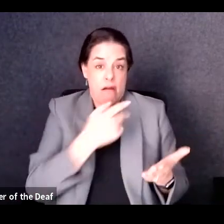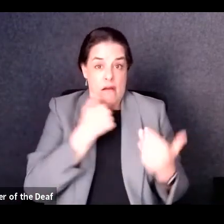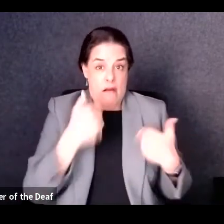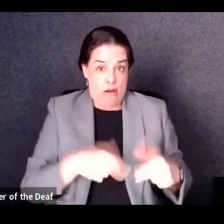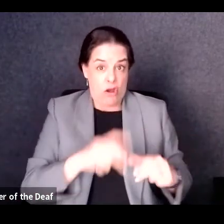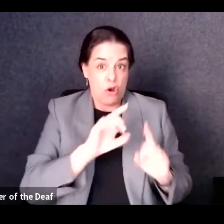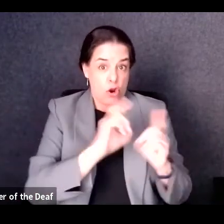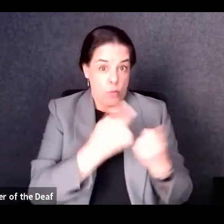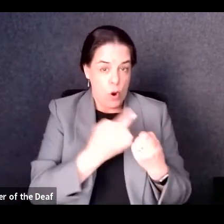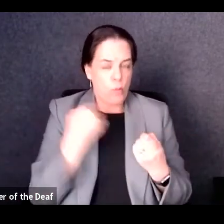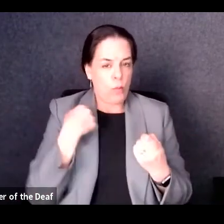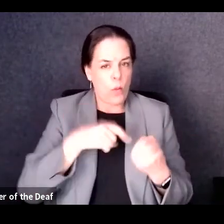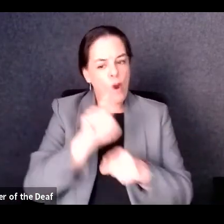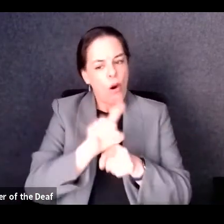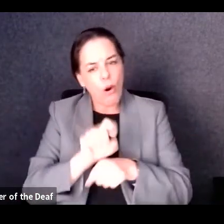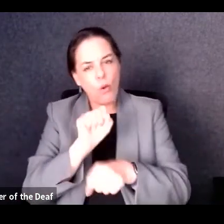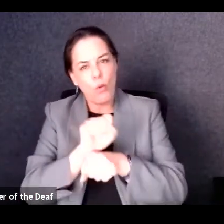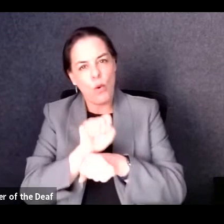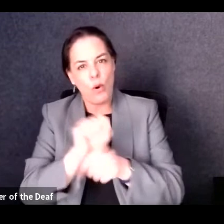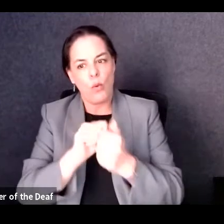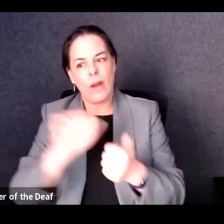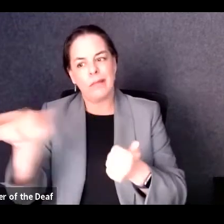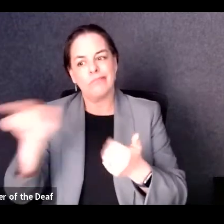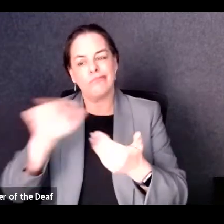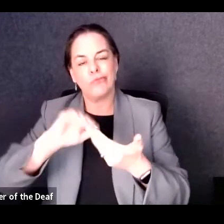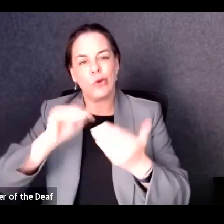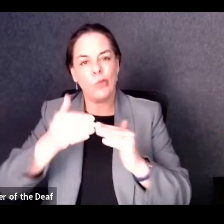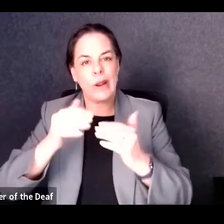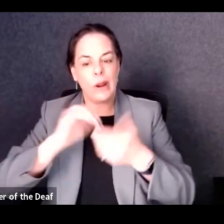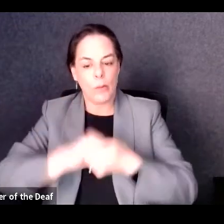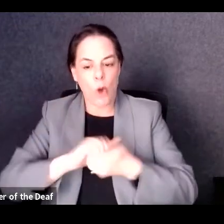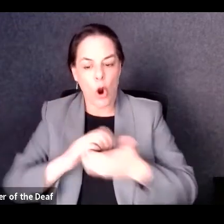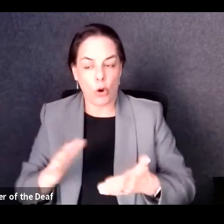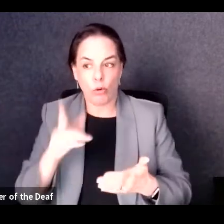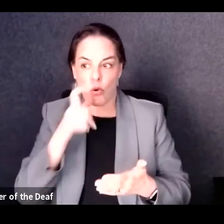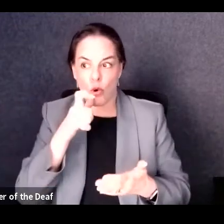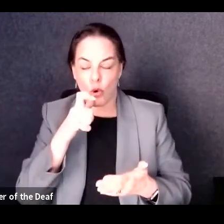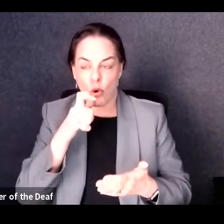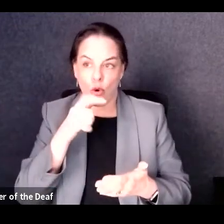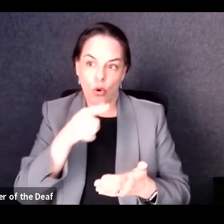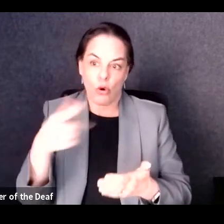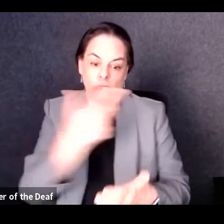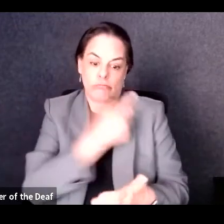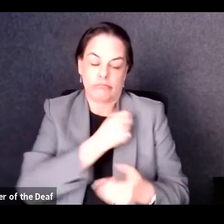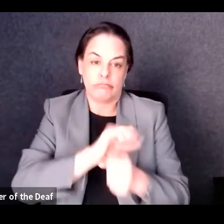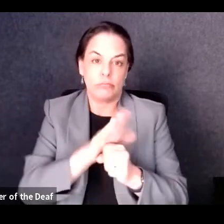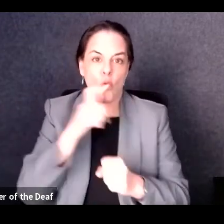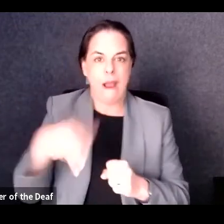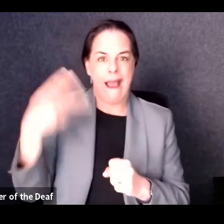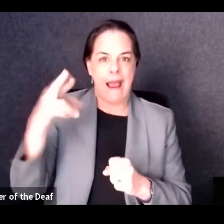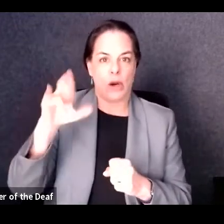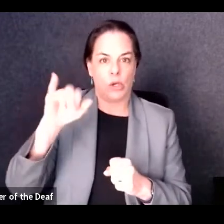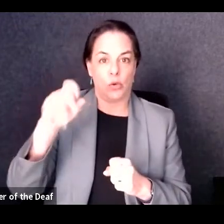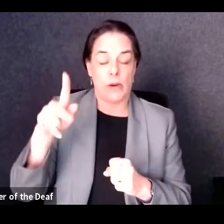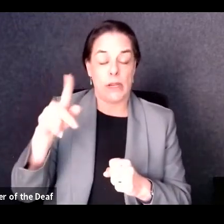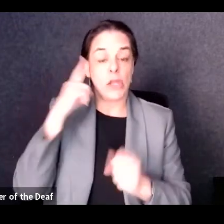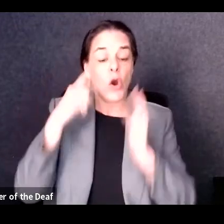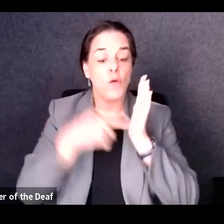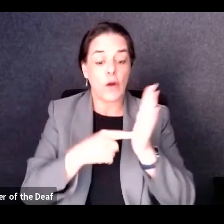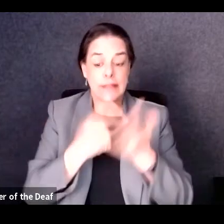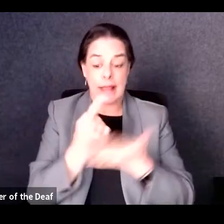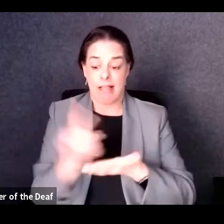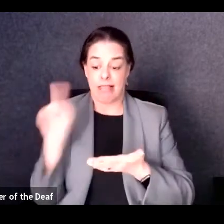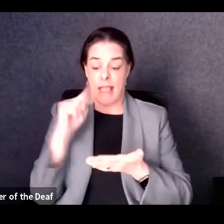with community partners to vaccinate those at high risk without access. For example, last week we partnered with